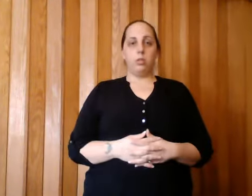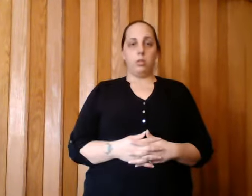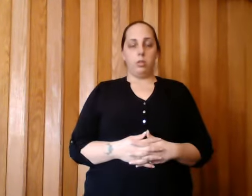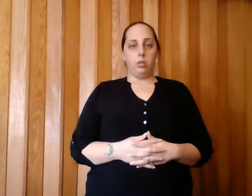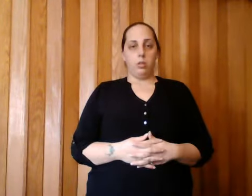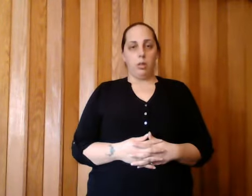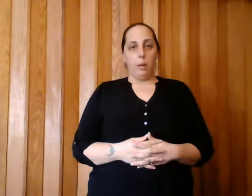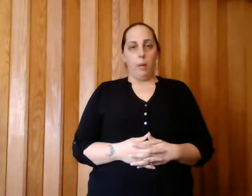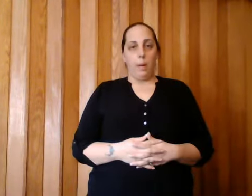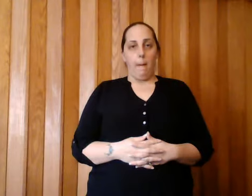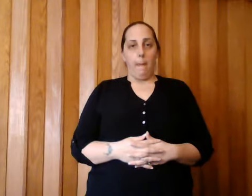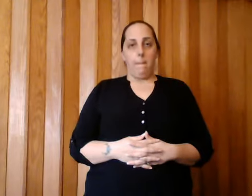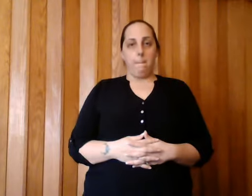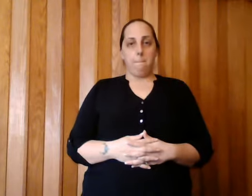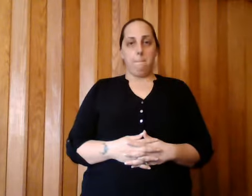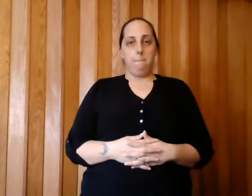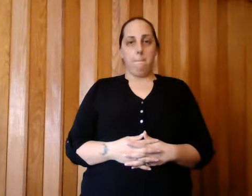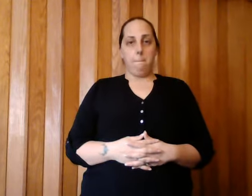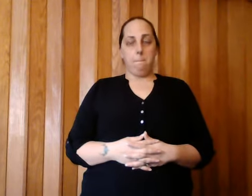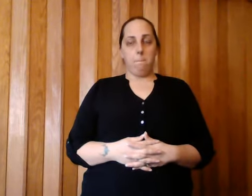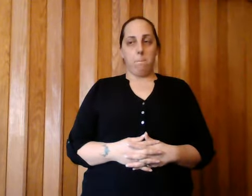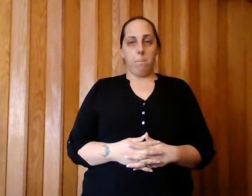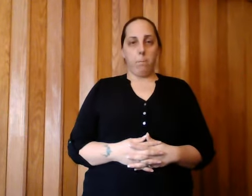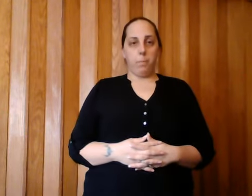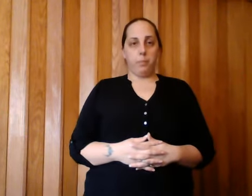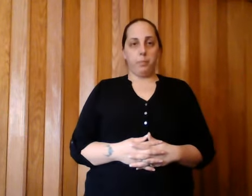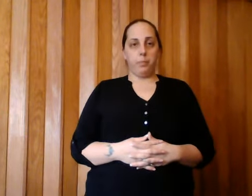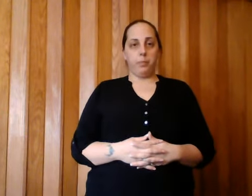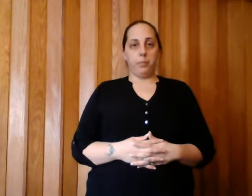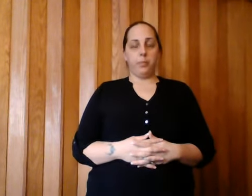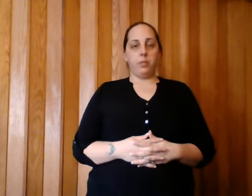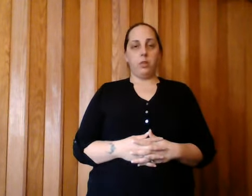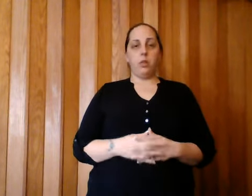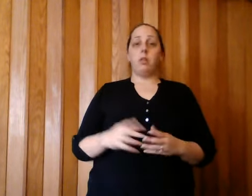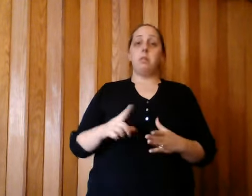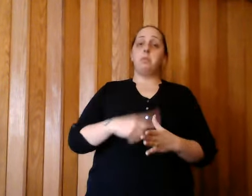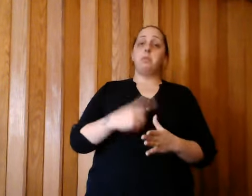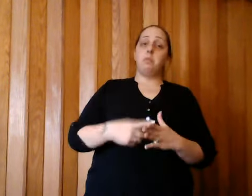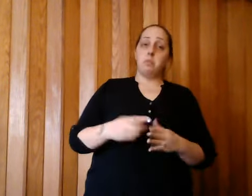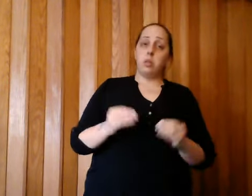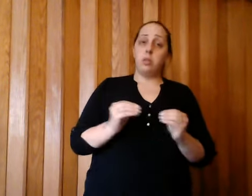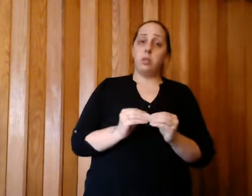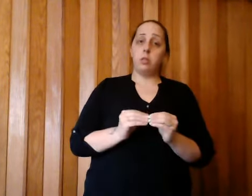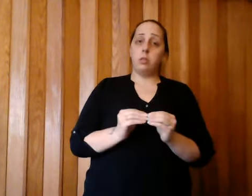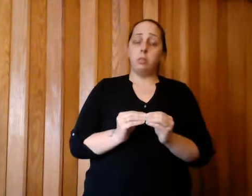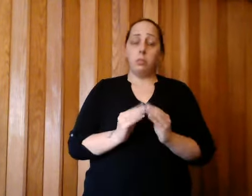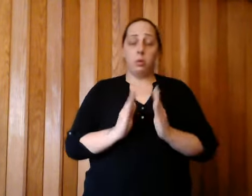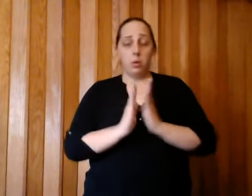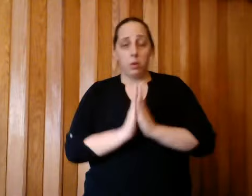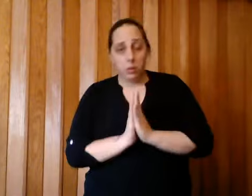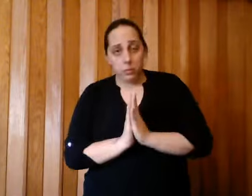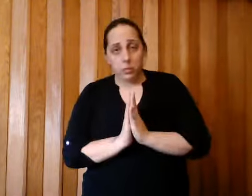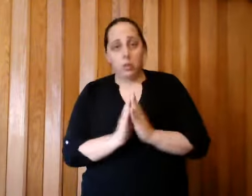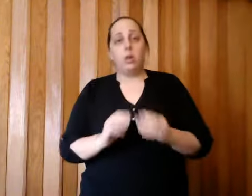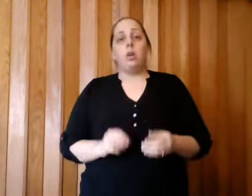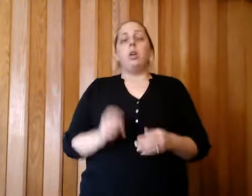And we do our prayers with faithful, and then usually the volunteer if they want to pray for their pets, or they want to pray for the